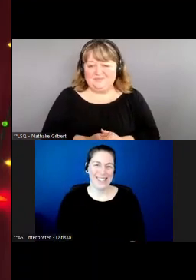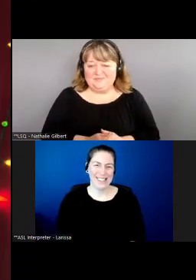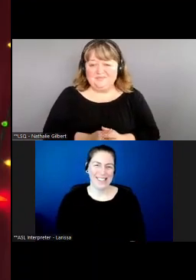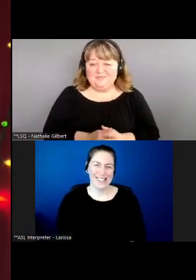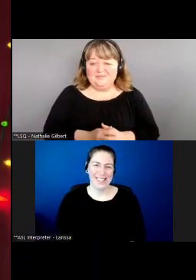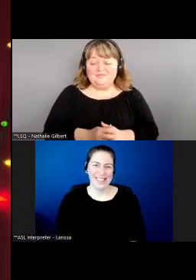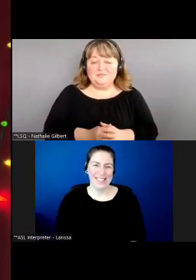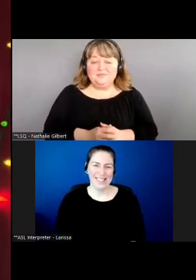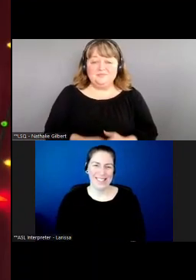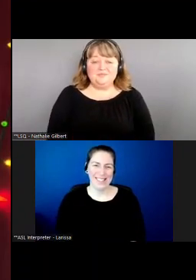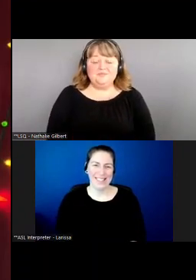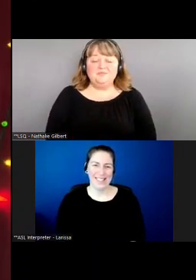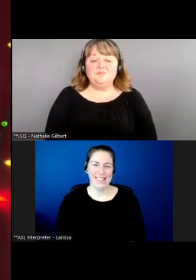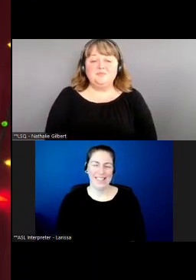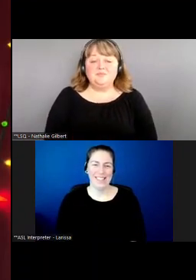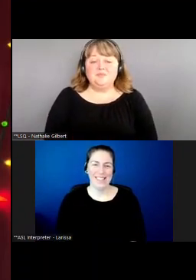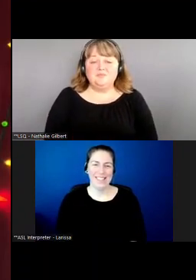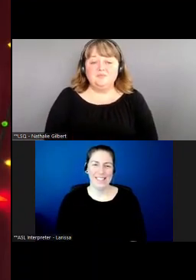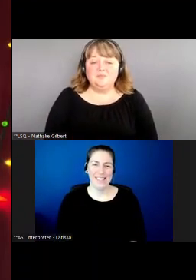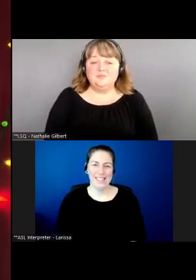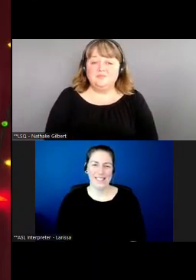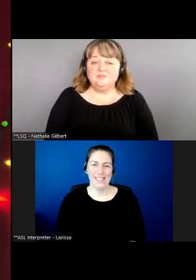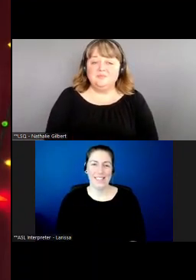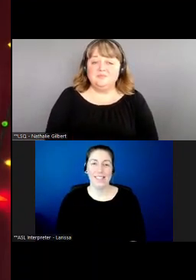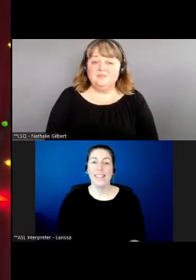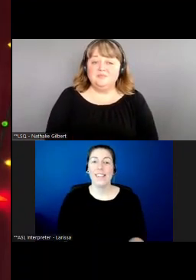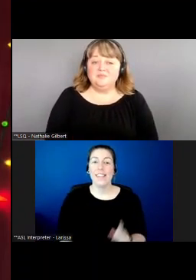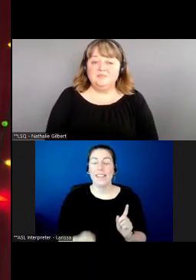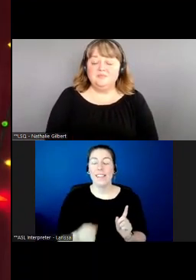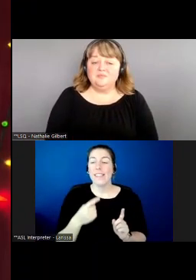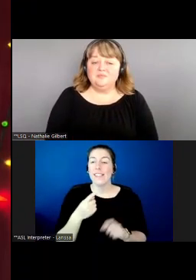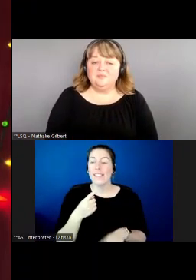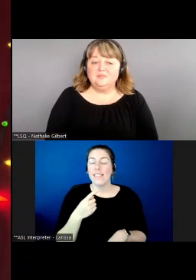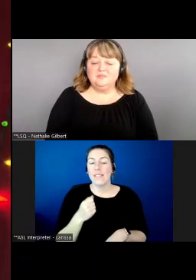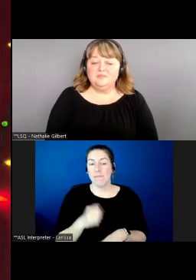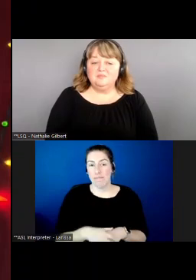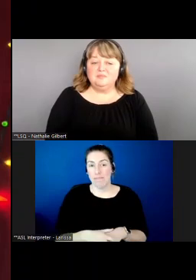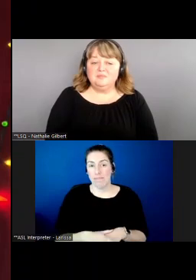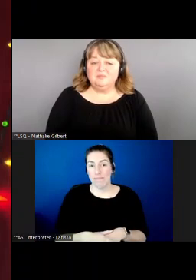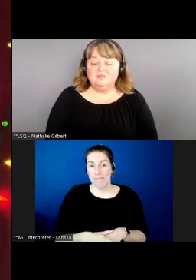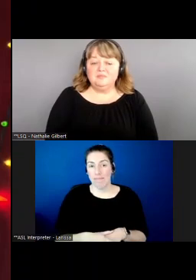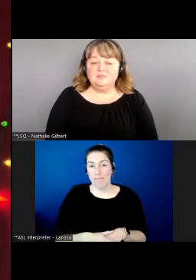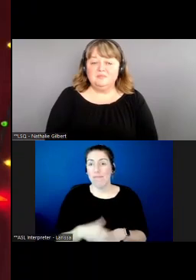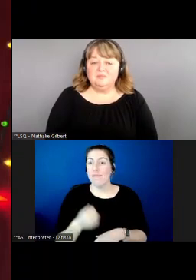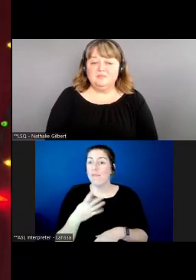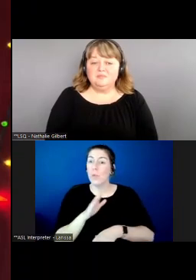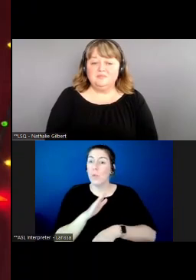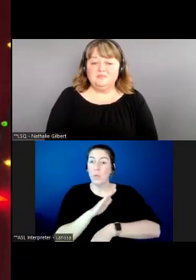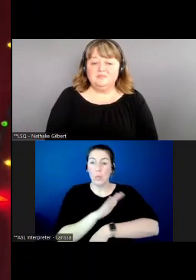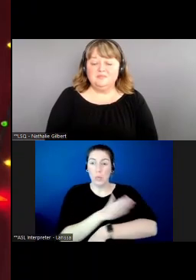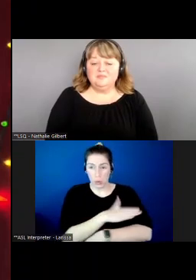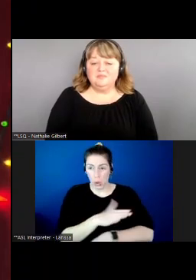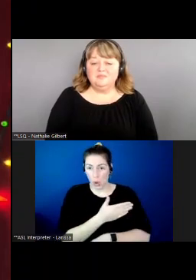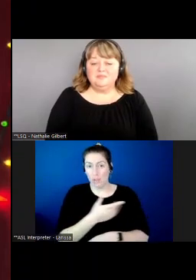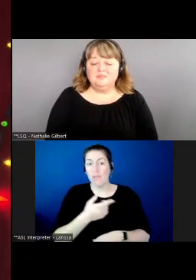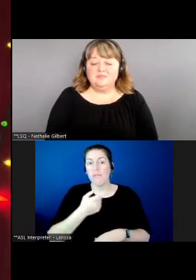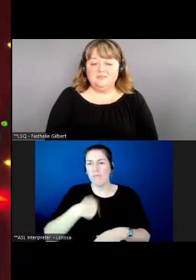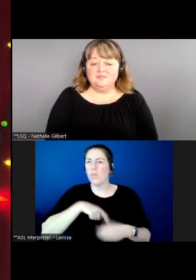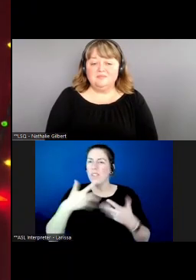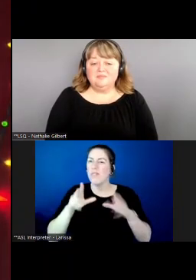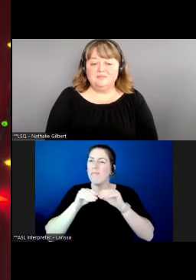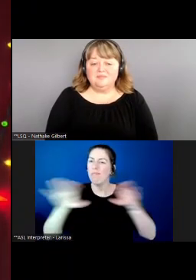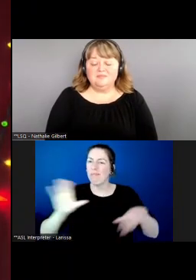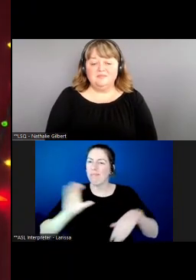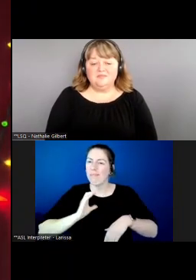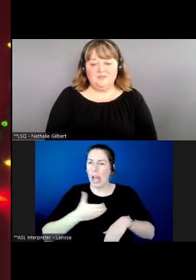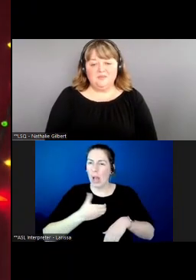All right. Well, we played a few songs off of our albums that we have out, just called Rattle and Strum and Ants in My